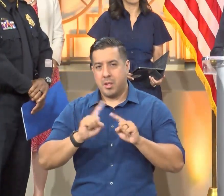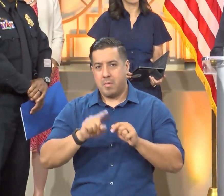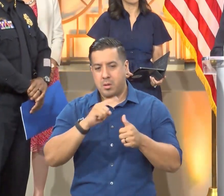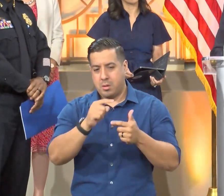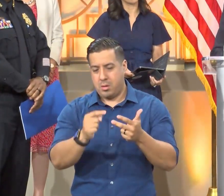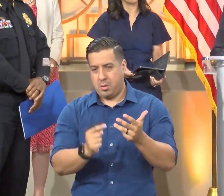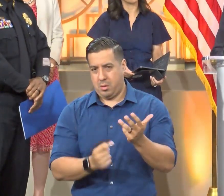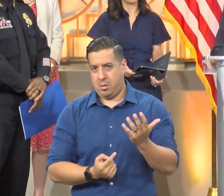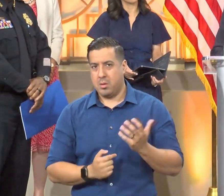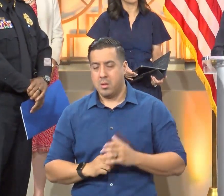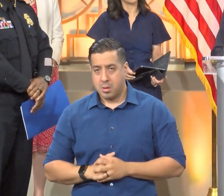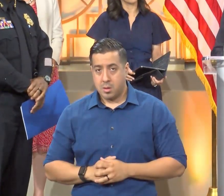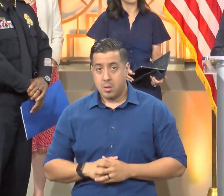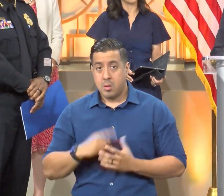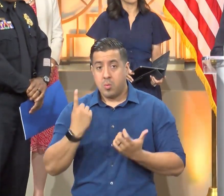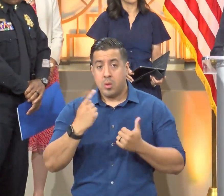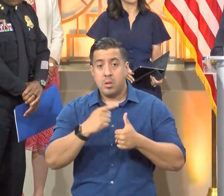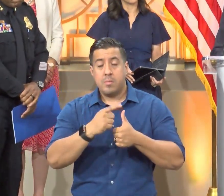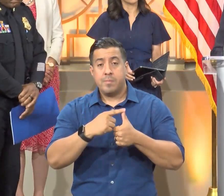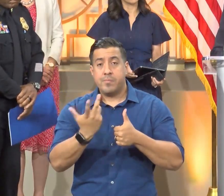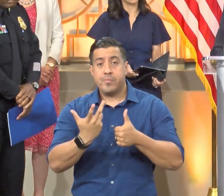categories. One,